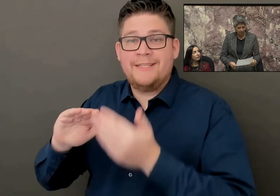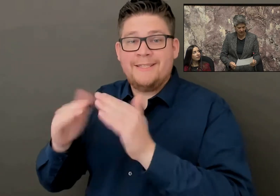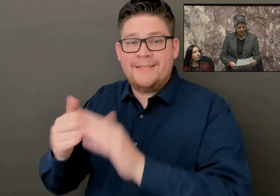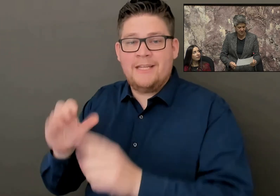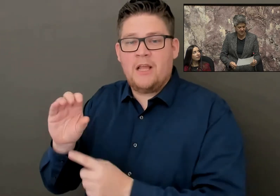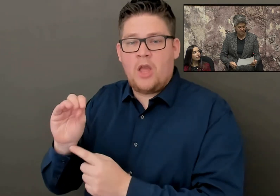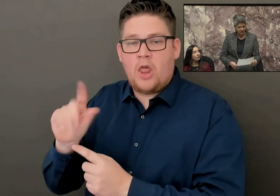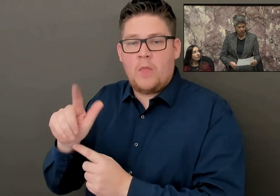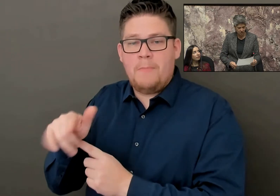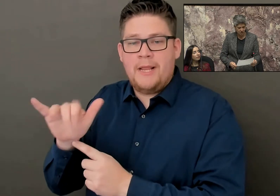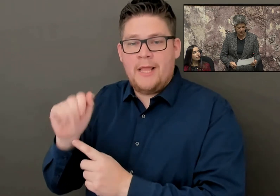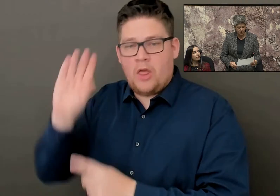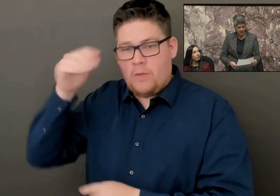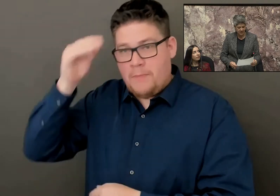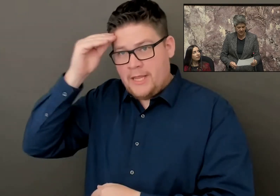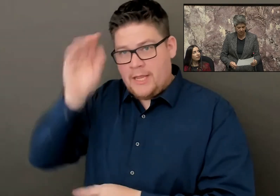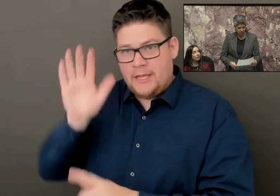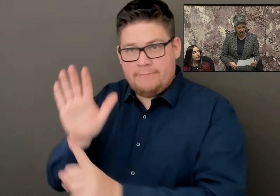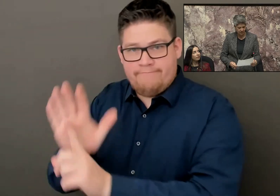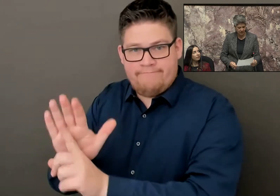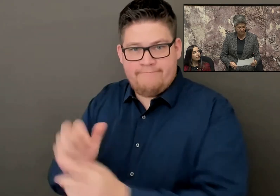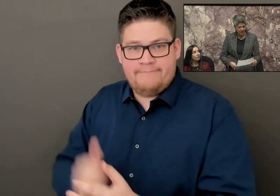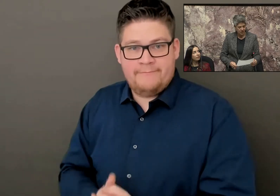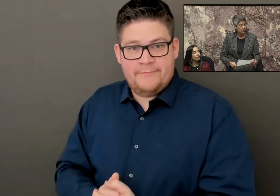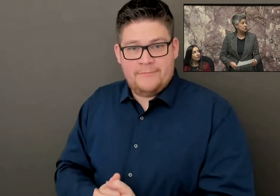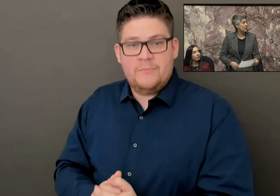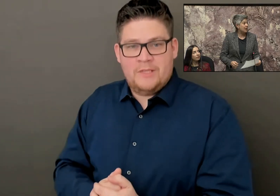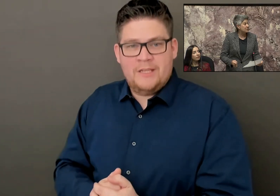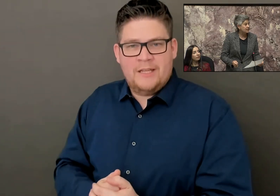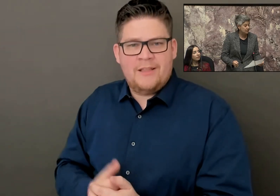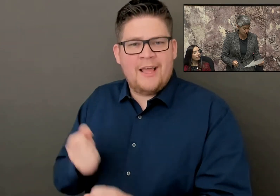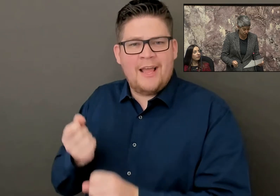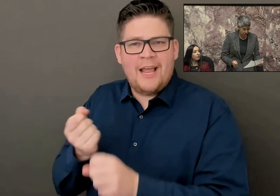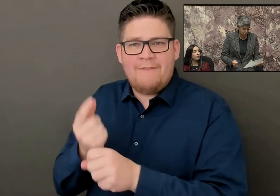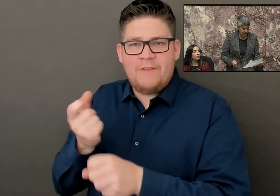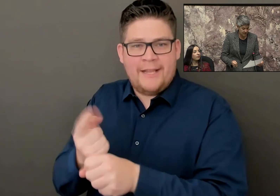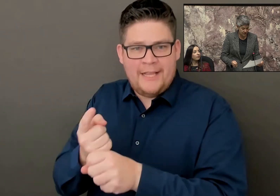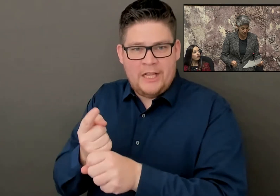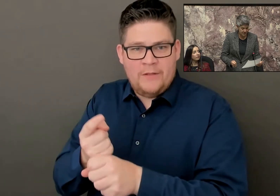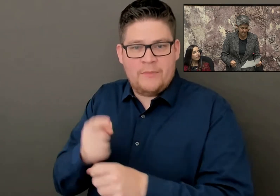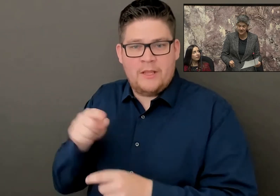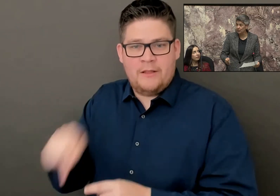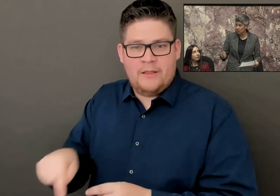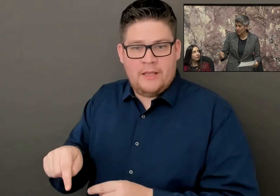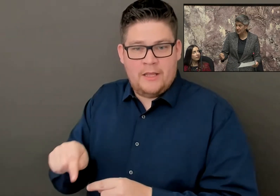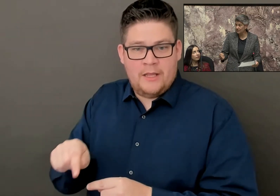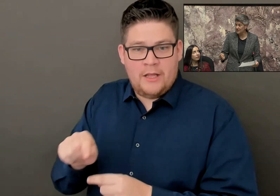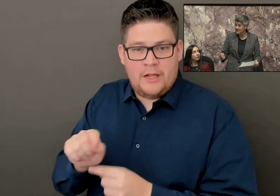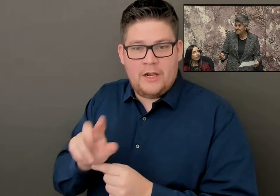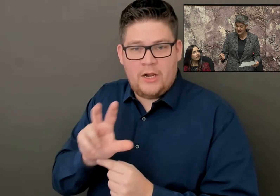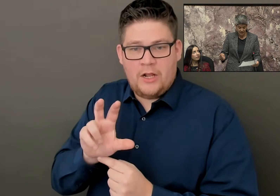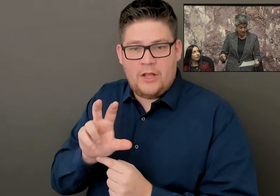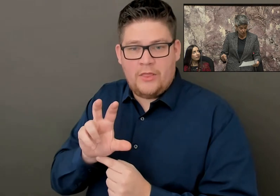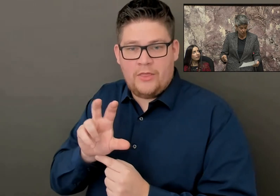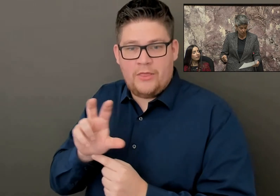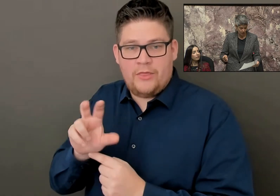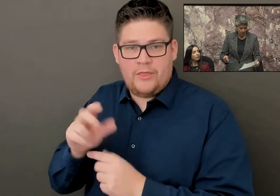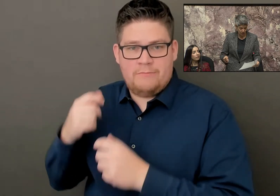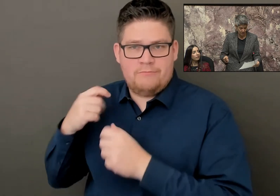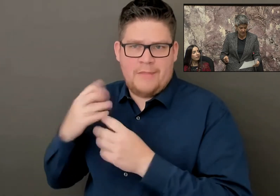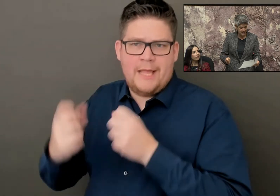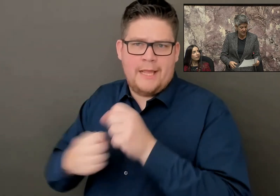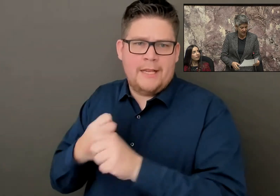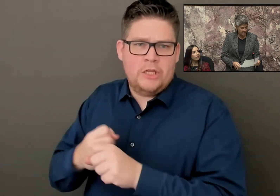internship programs in Washington State and British Columbia. We're so happy that this tradition continues. This is their 20th visit to